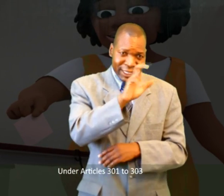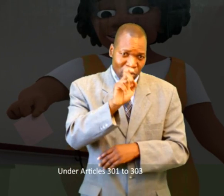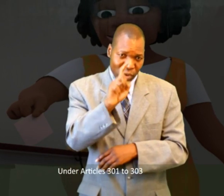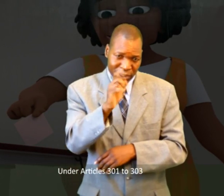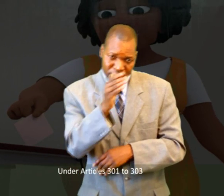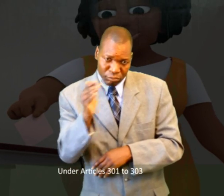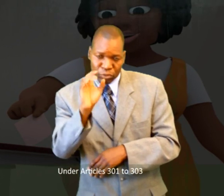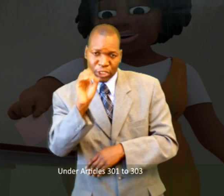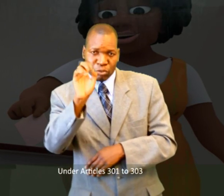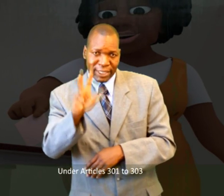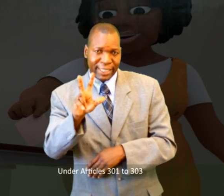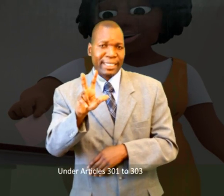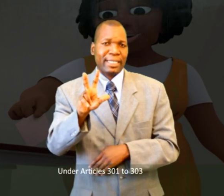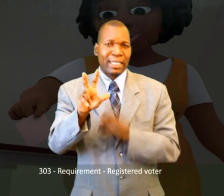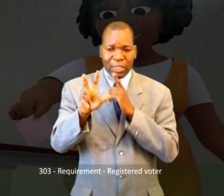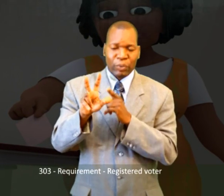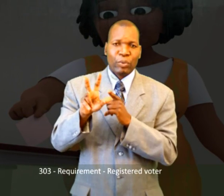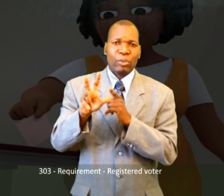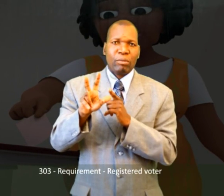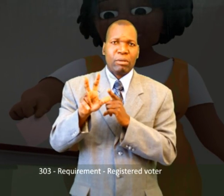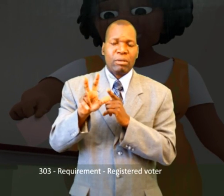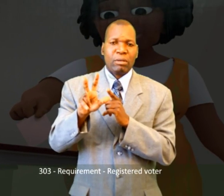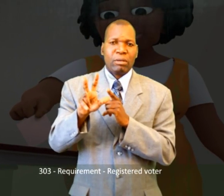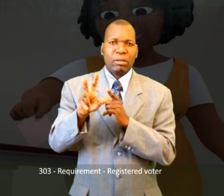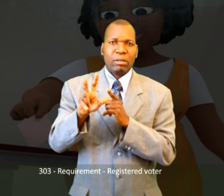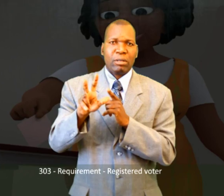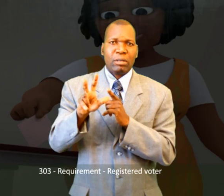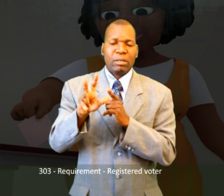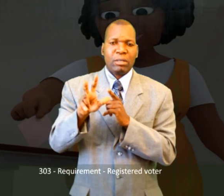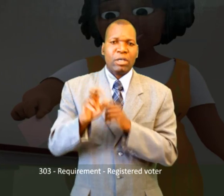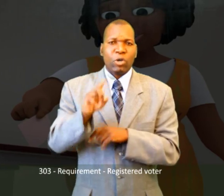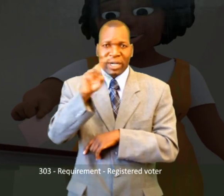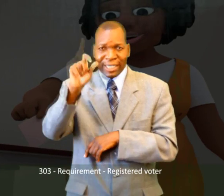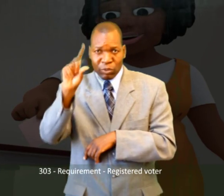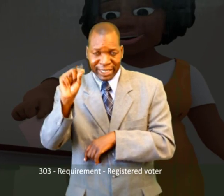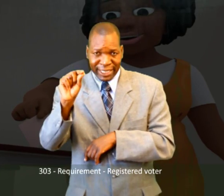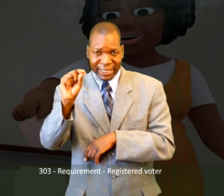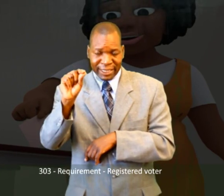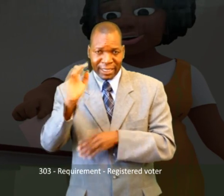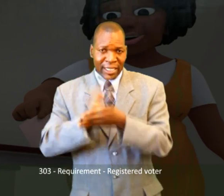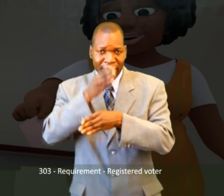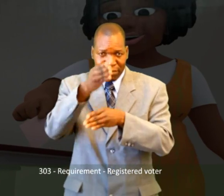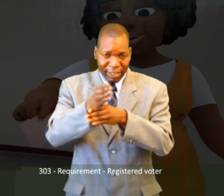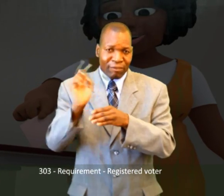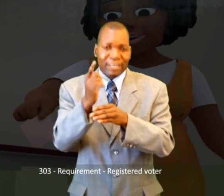301 to 303, 303, requirement, Registered